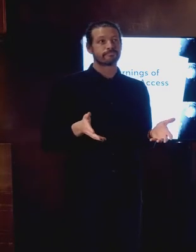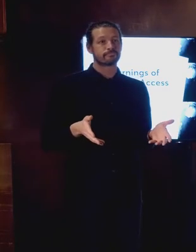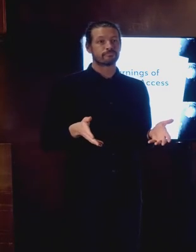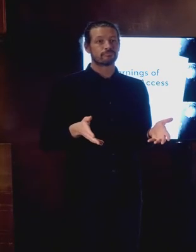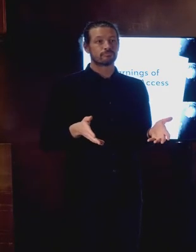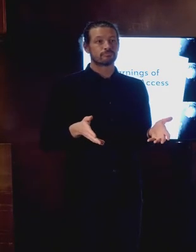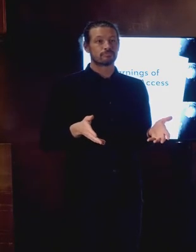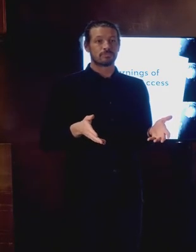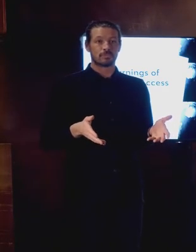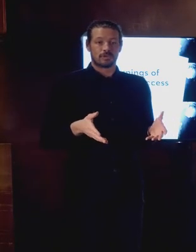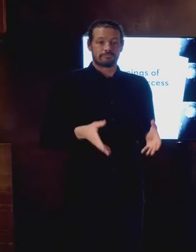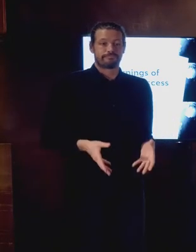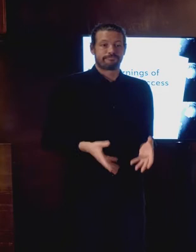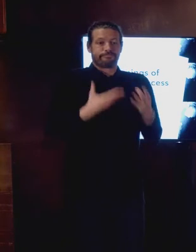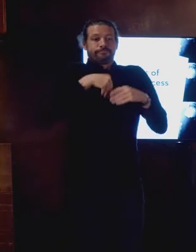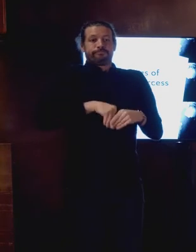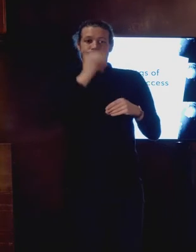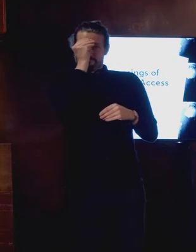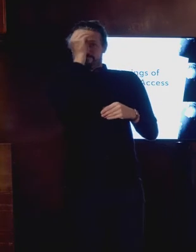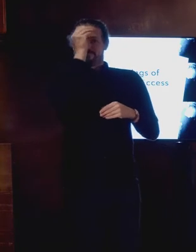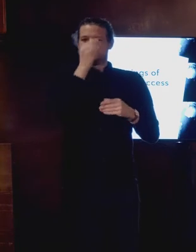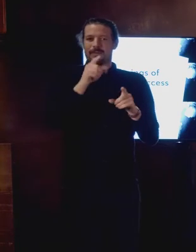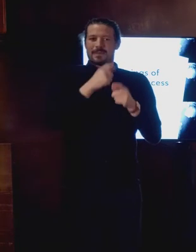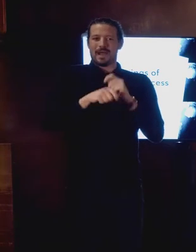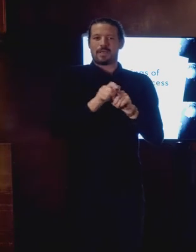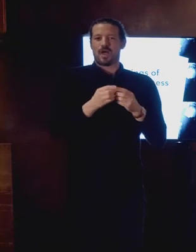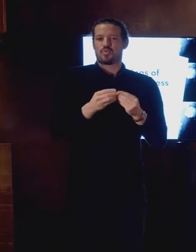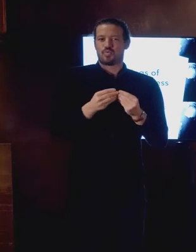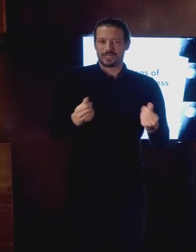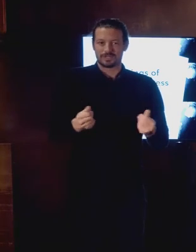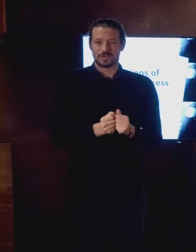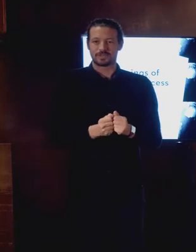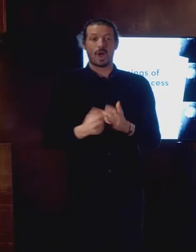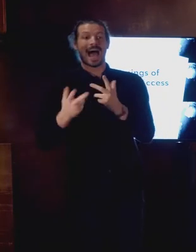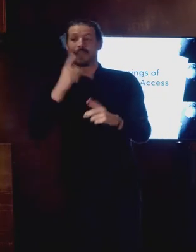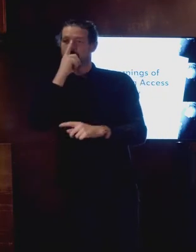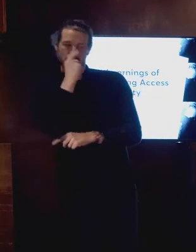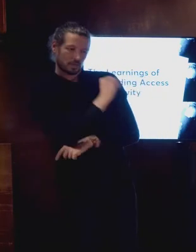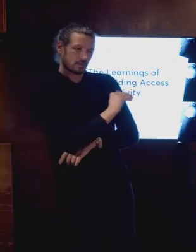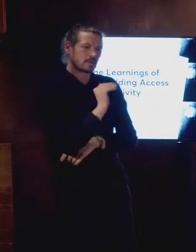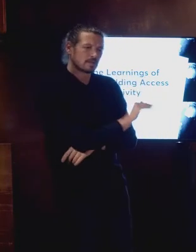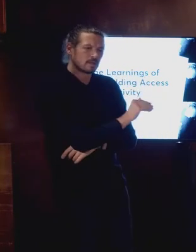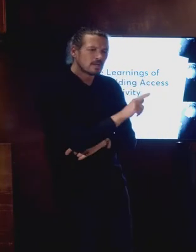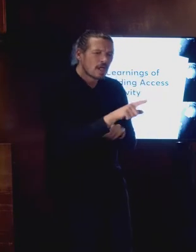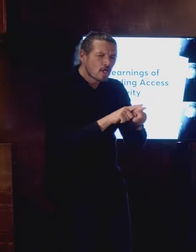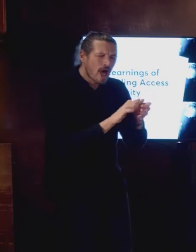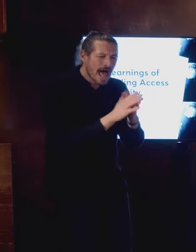someone that people, a resource for people to come to and say, how did you do that? Like, how did you teach yourself that and how can I quickly get